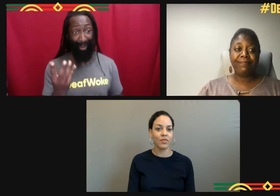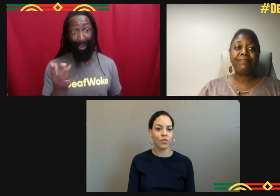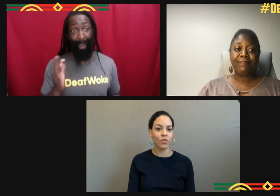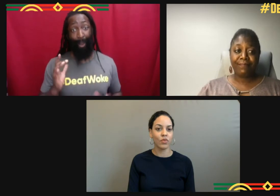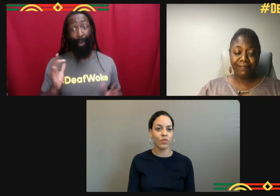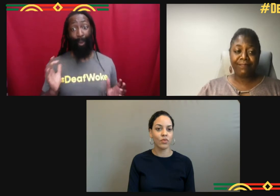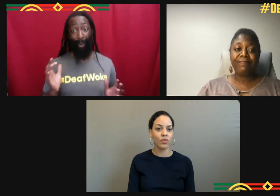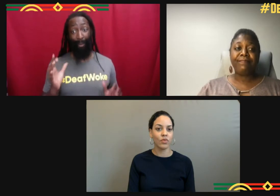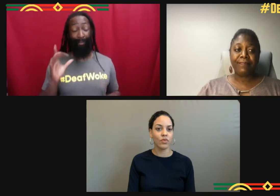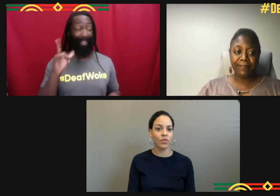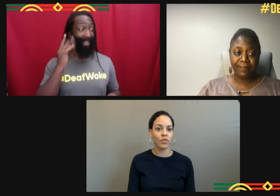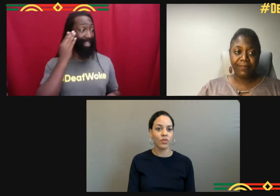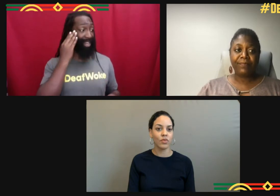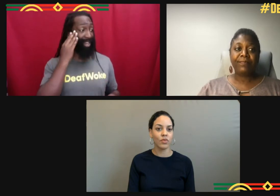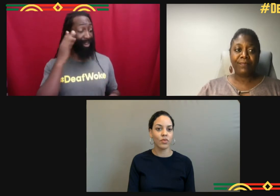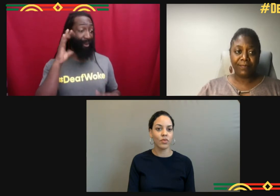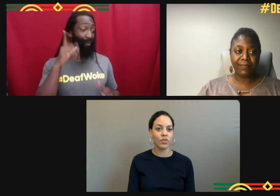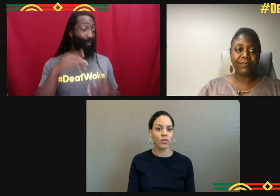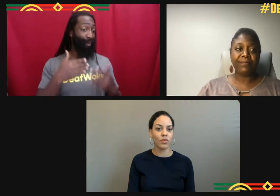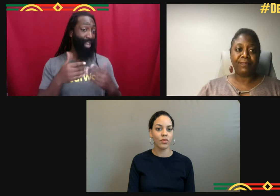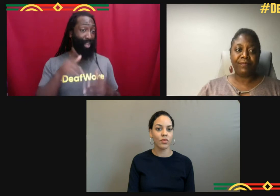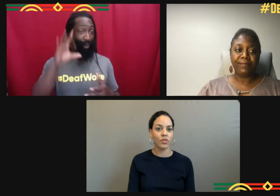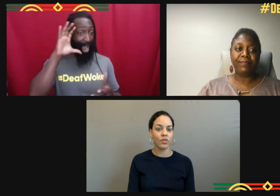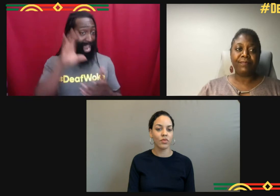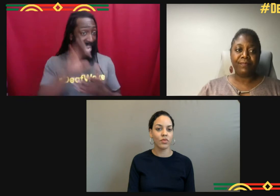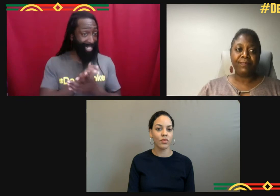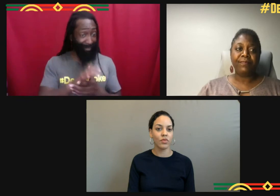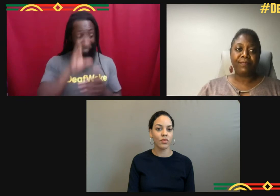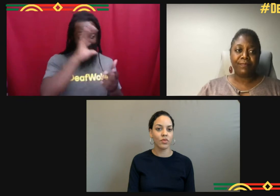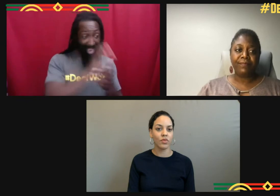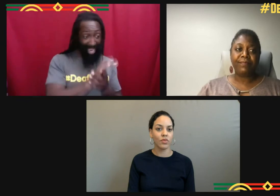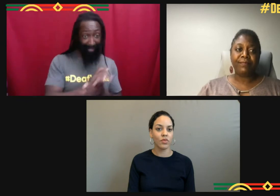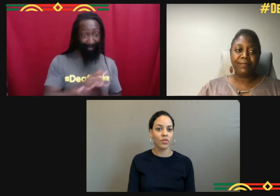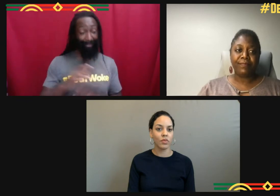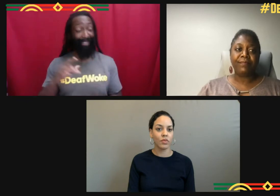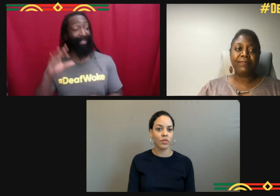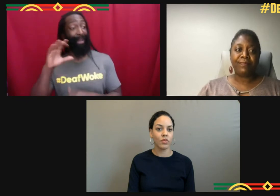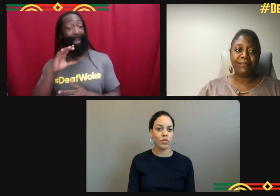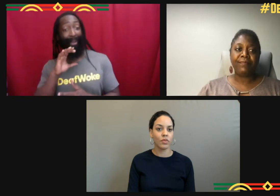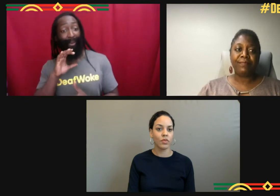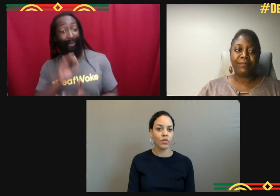Yes, and we need to help each other grow.